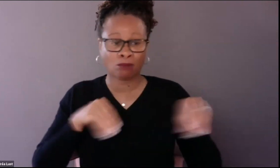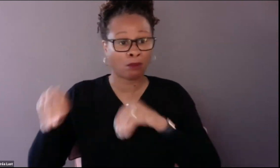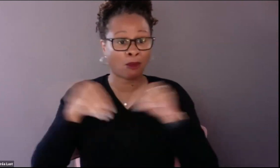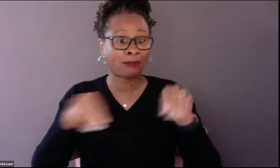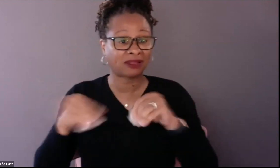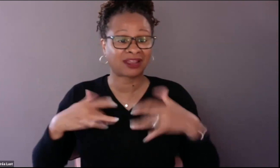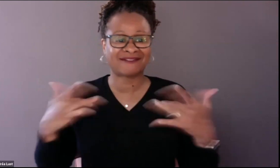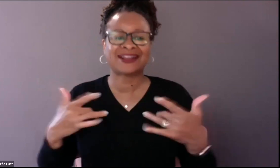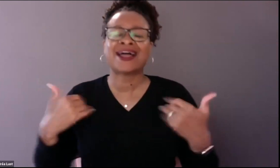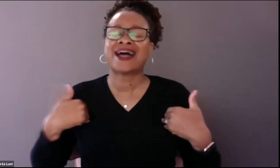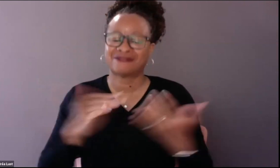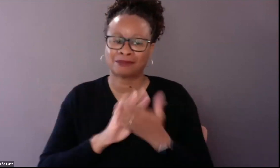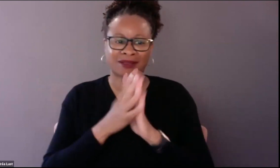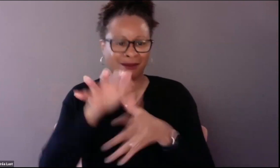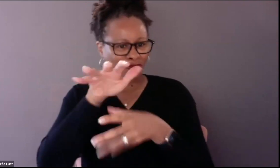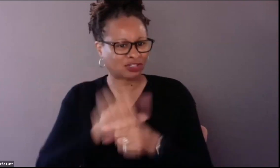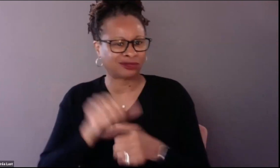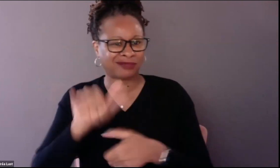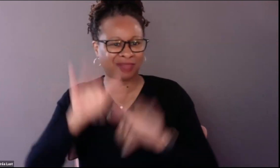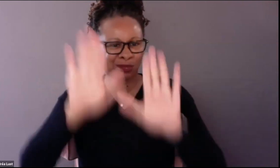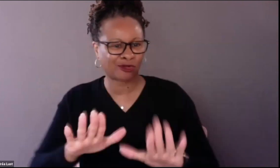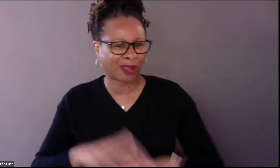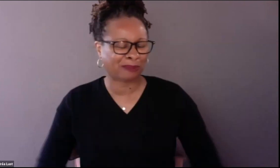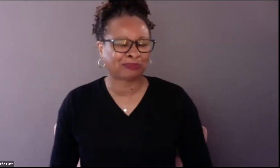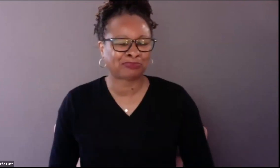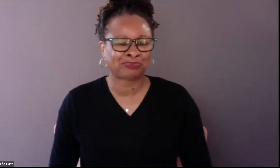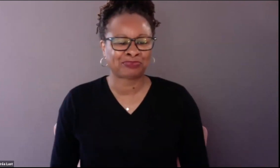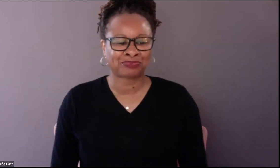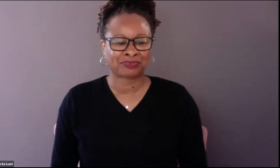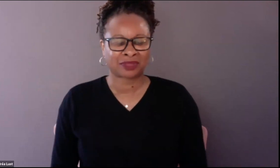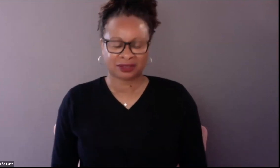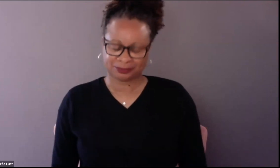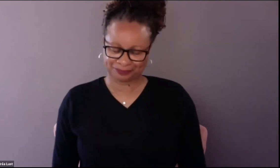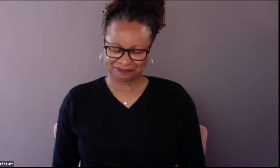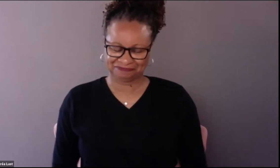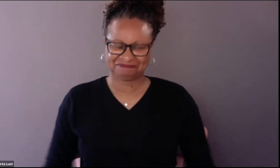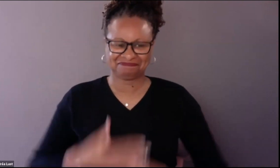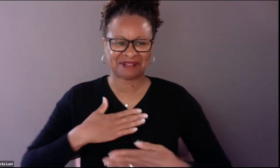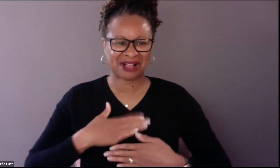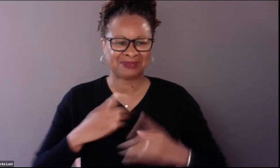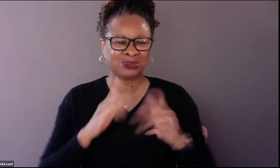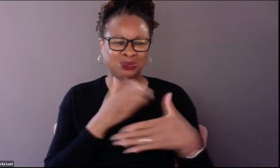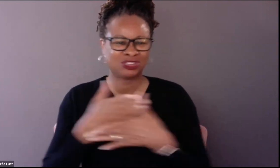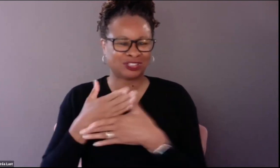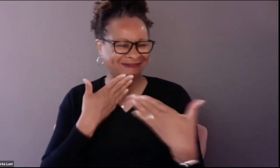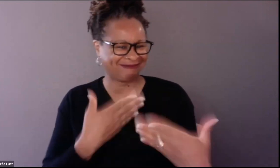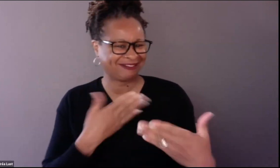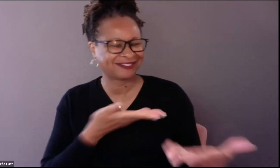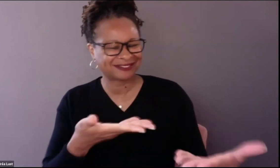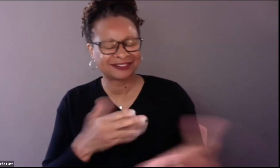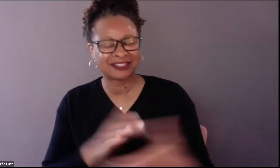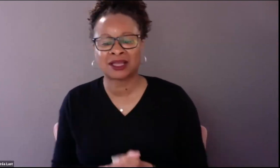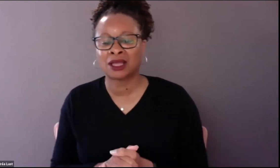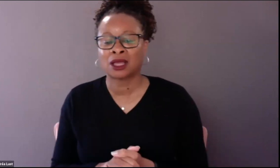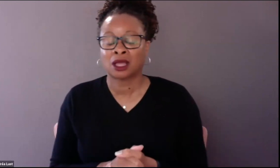become rituals, that would be great. Sure, happy to share. So we